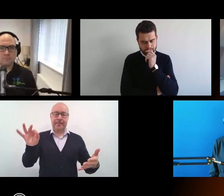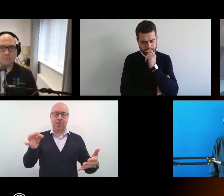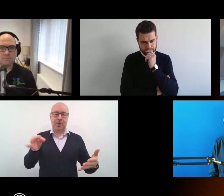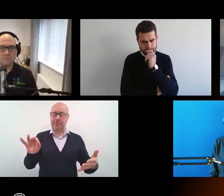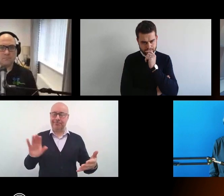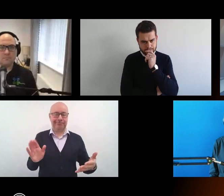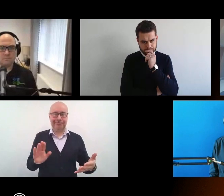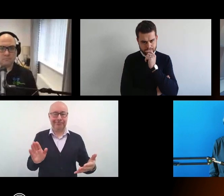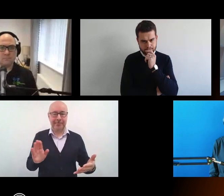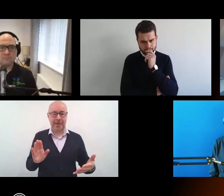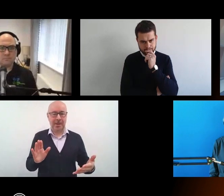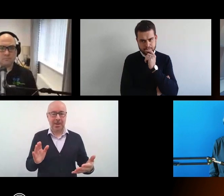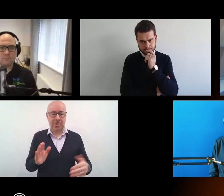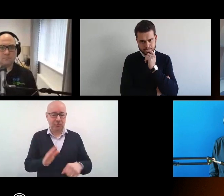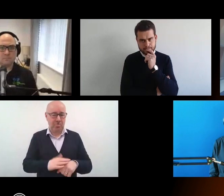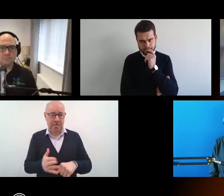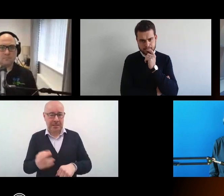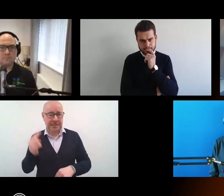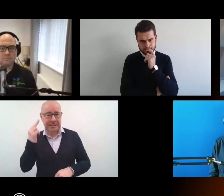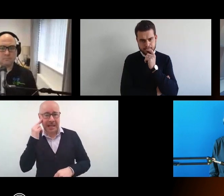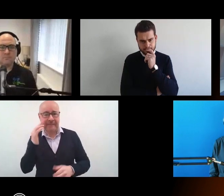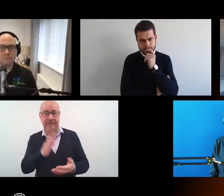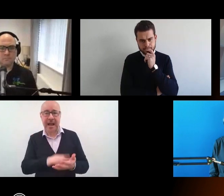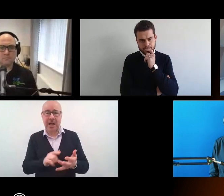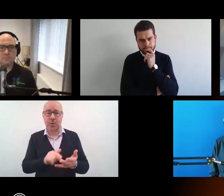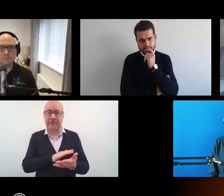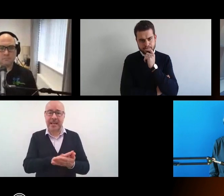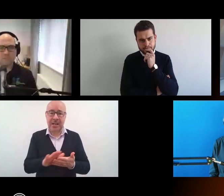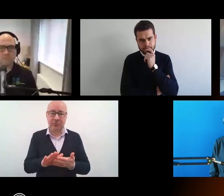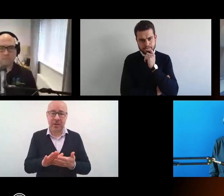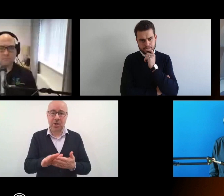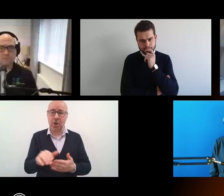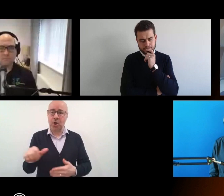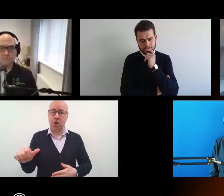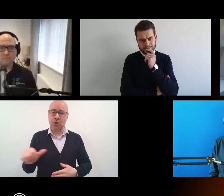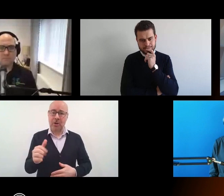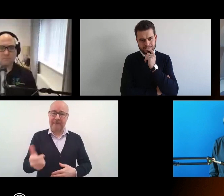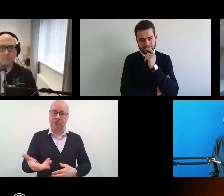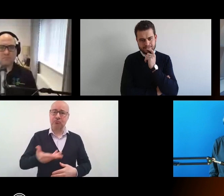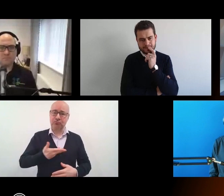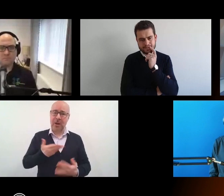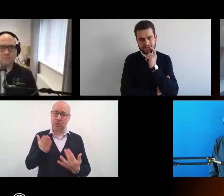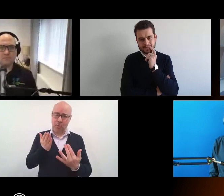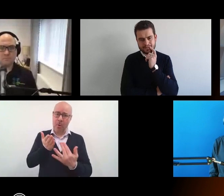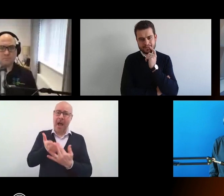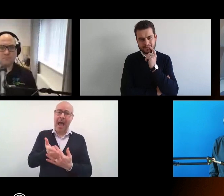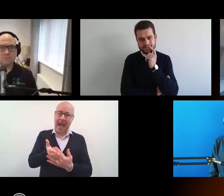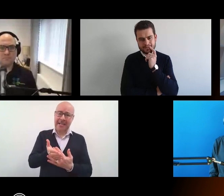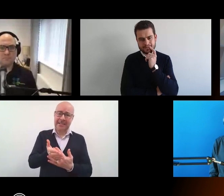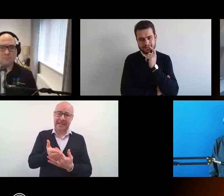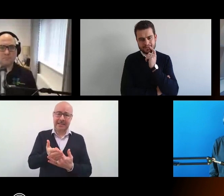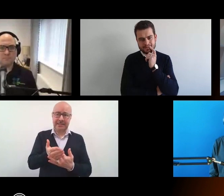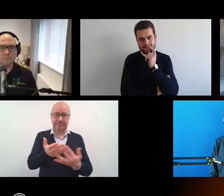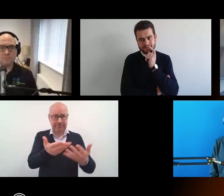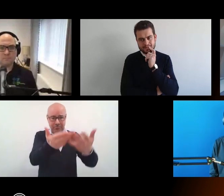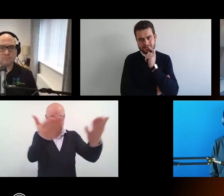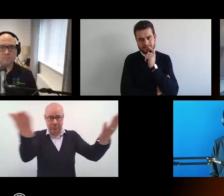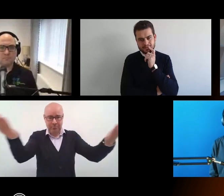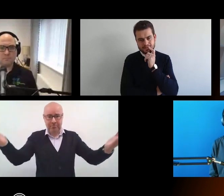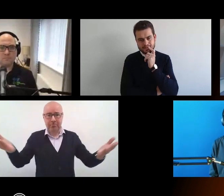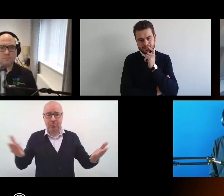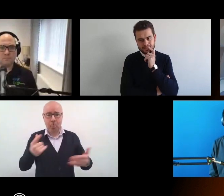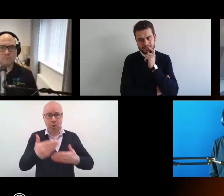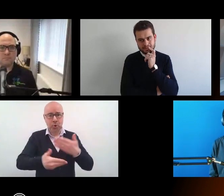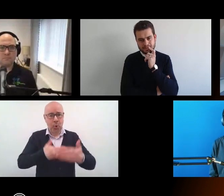it be hearing or deaf, have the right and should be able to access what's going on in a similar